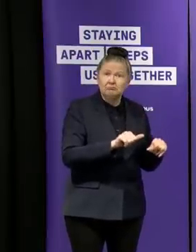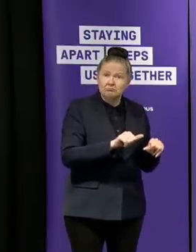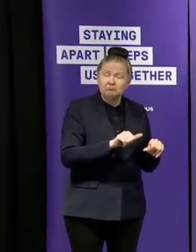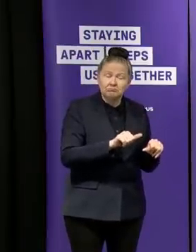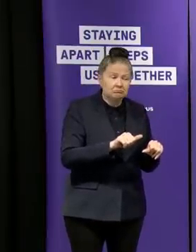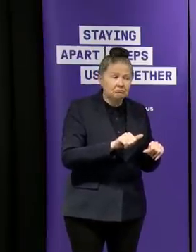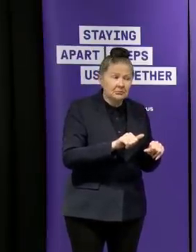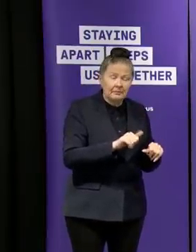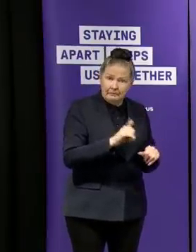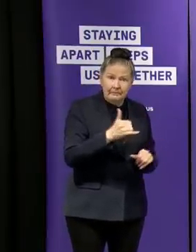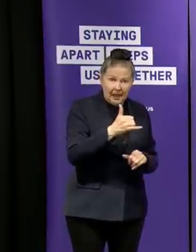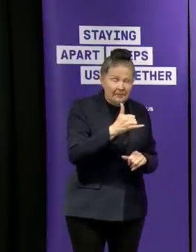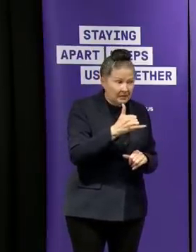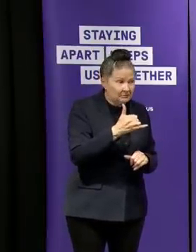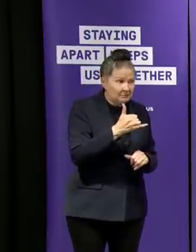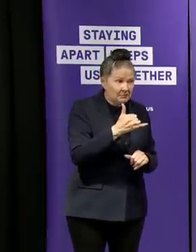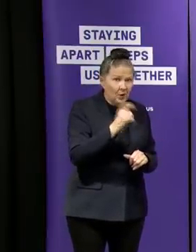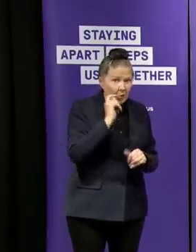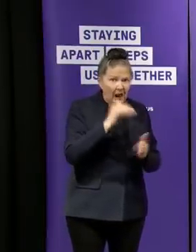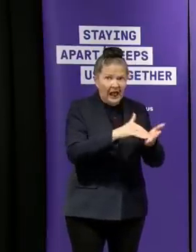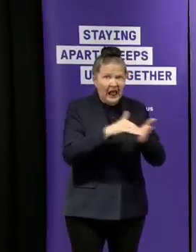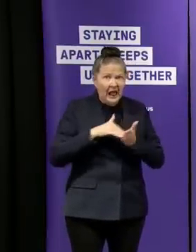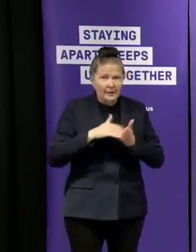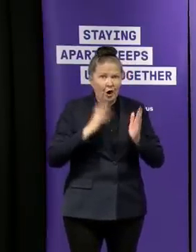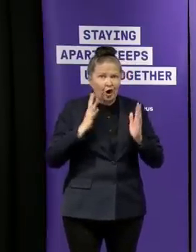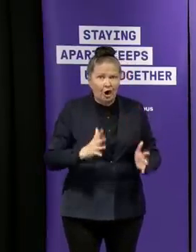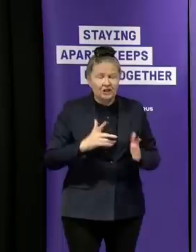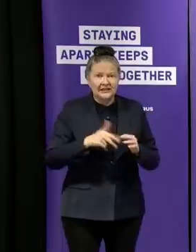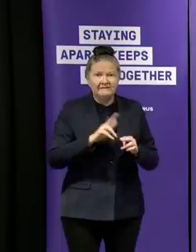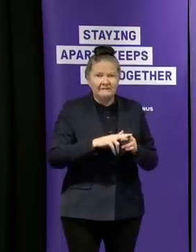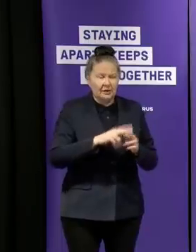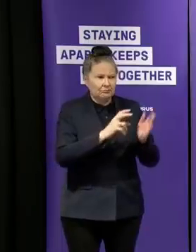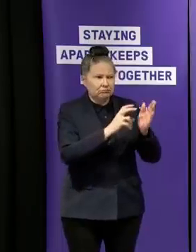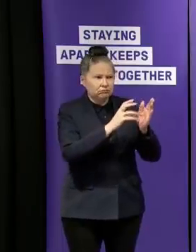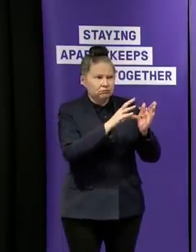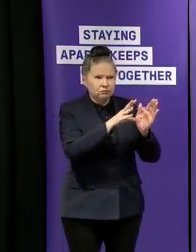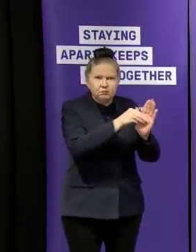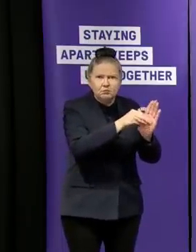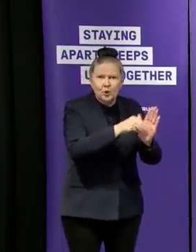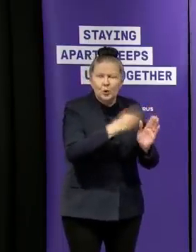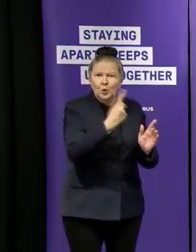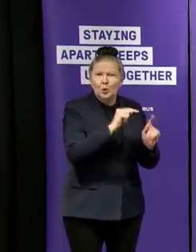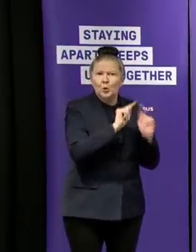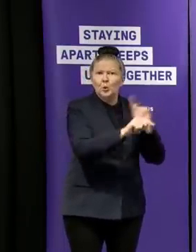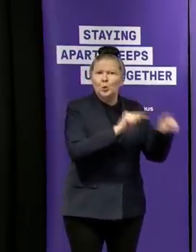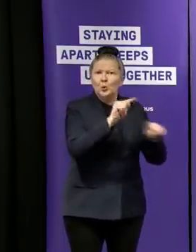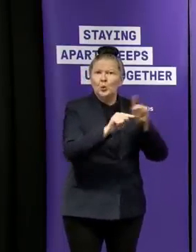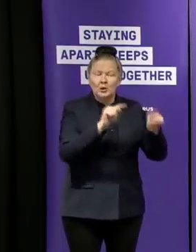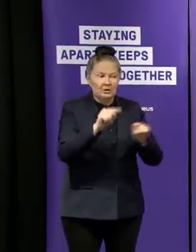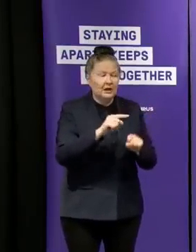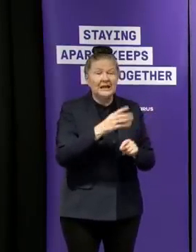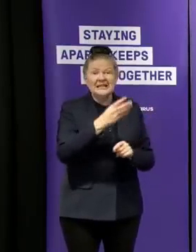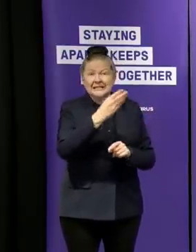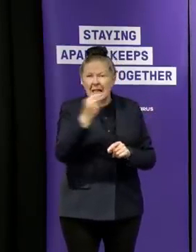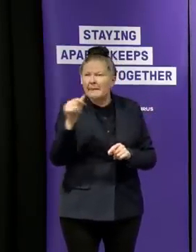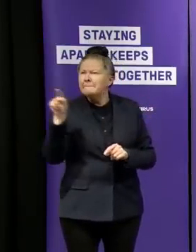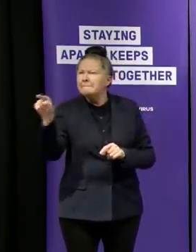of great benefit to us if that's done. Now, I fully acknowledge that some settings that will be easier than